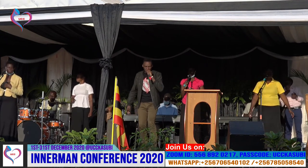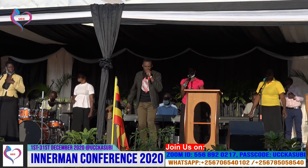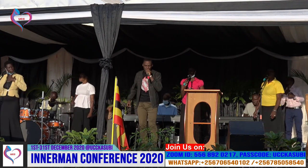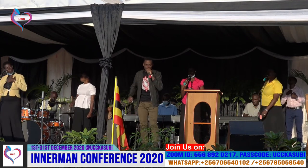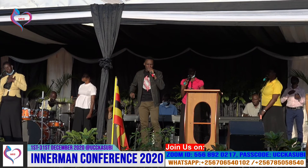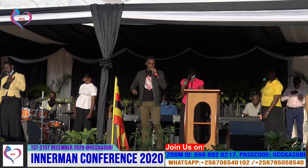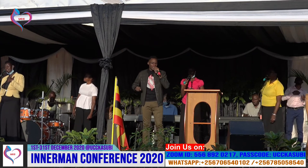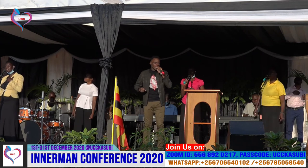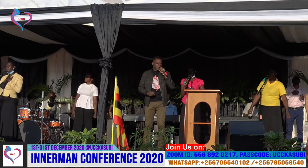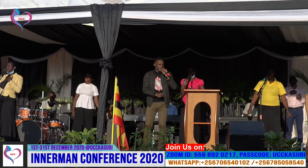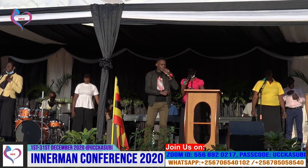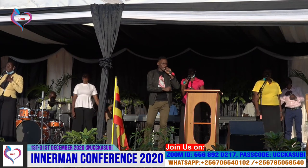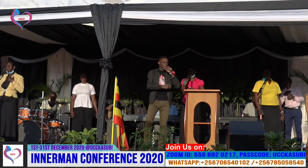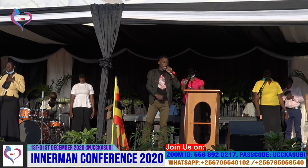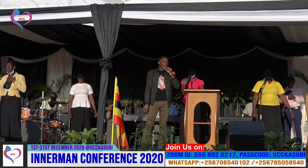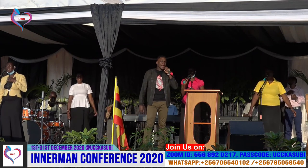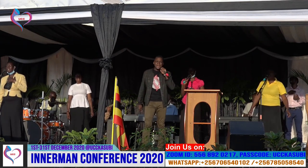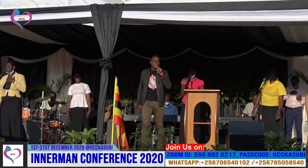Pumulira mukwe